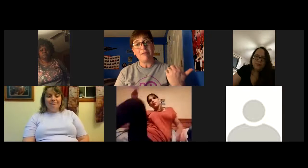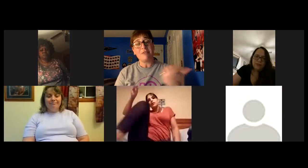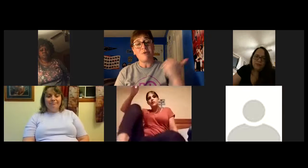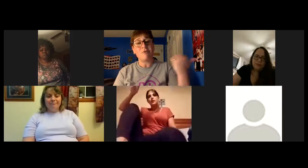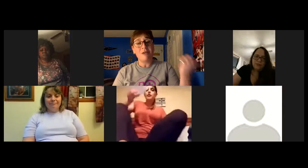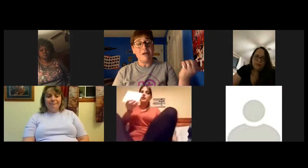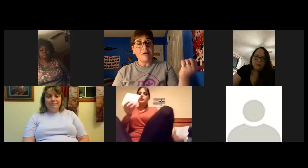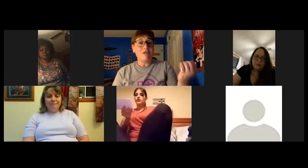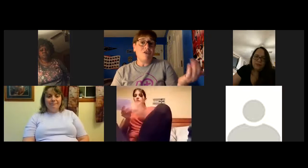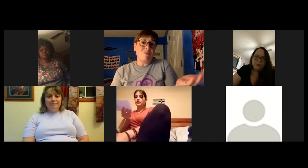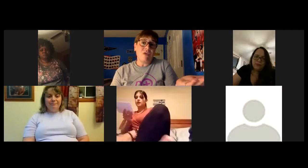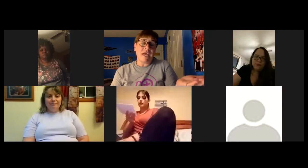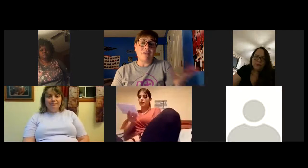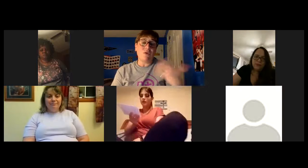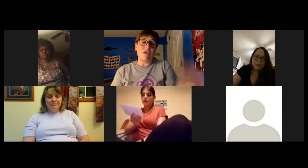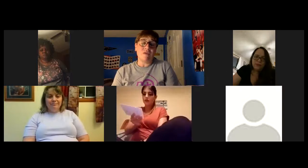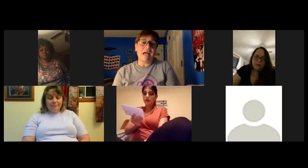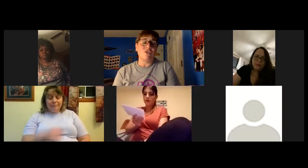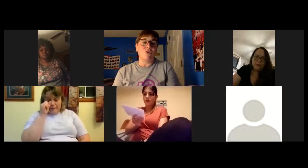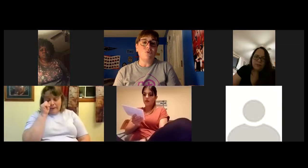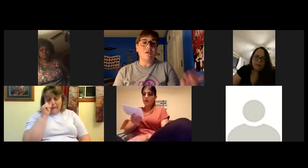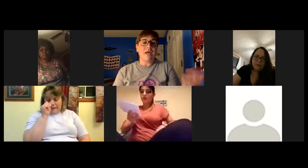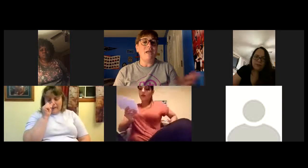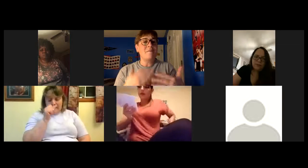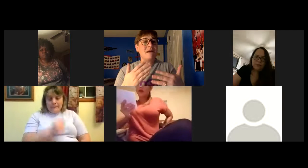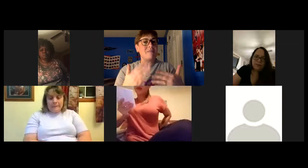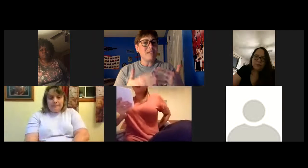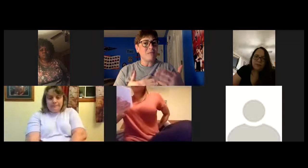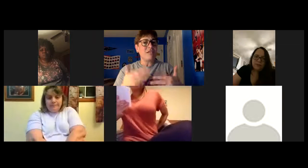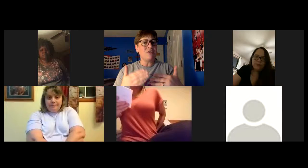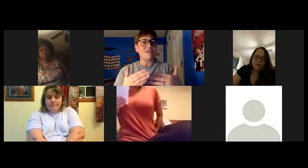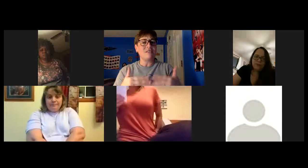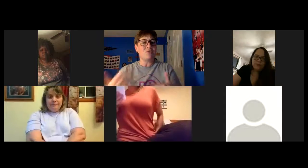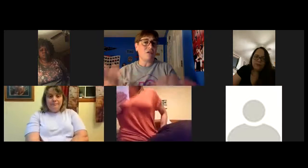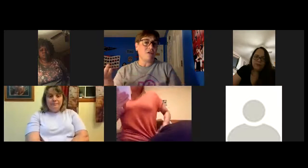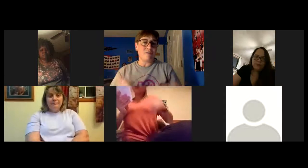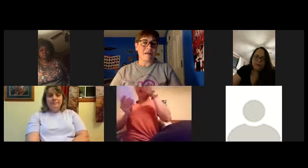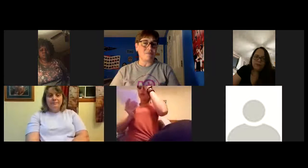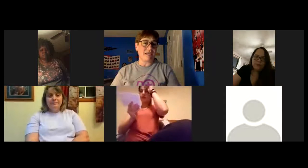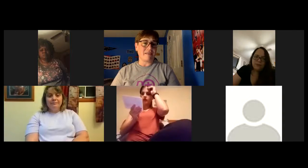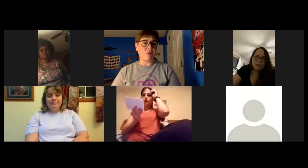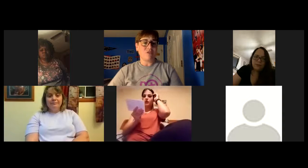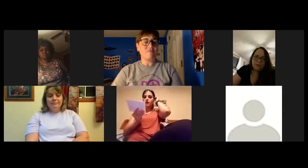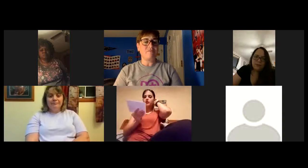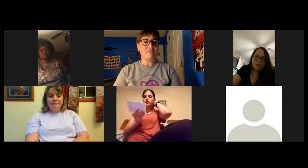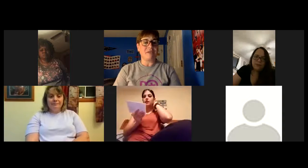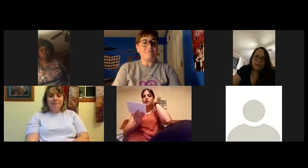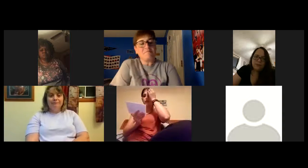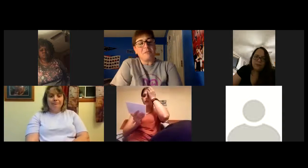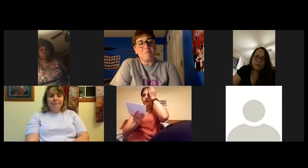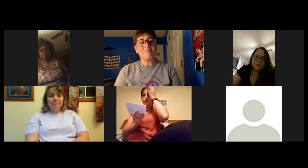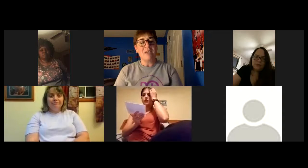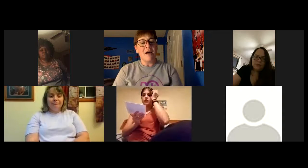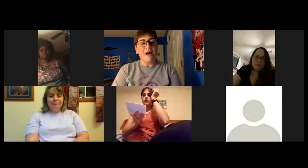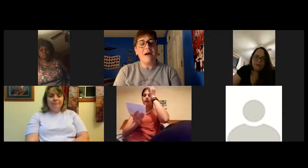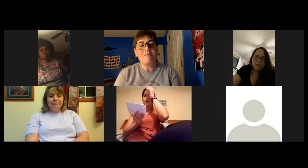people out here that don't, communicate the way you and I do. And it might make someone interested to want to learn about some sign language,